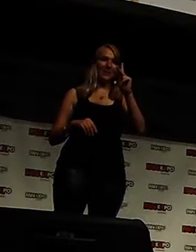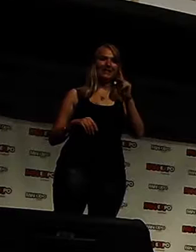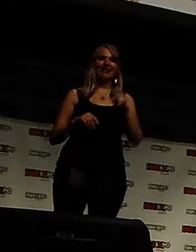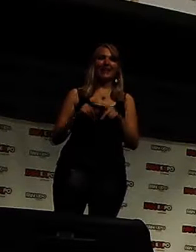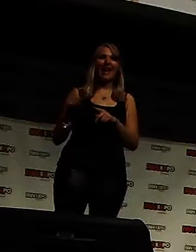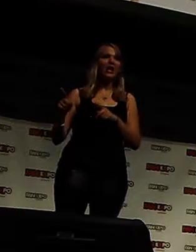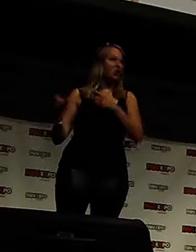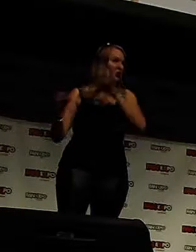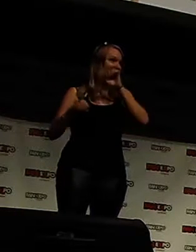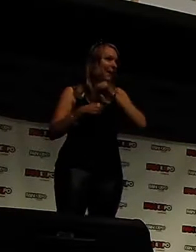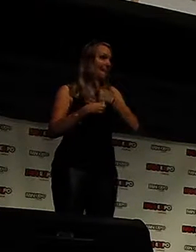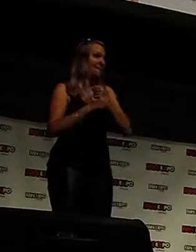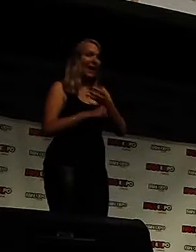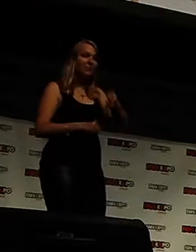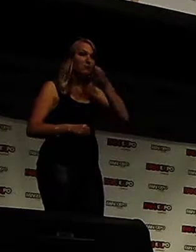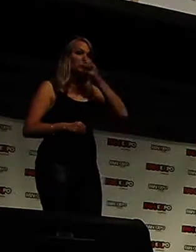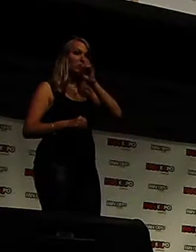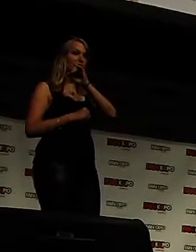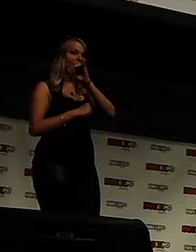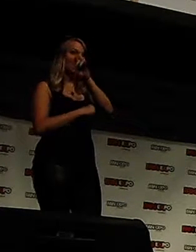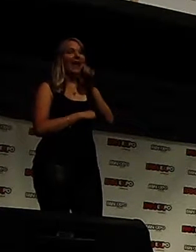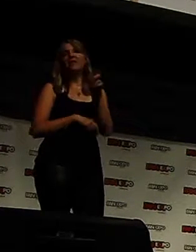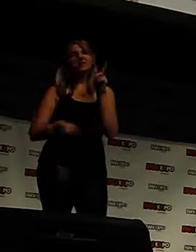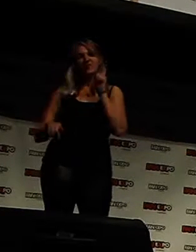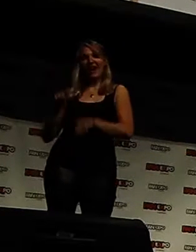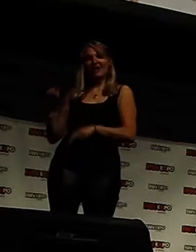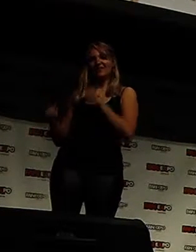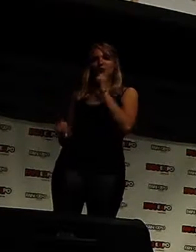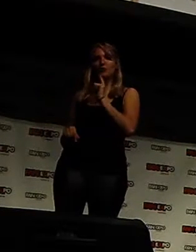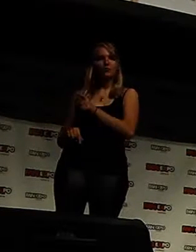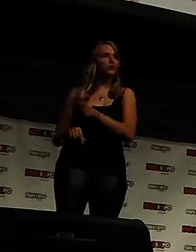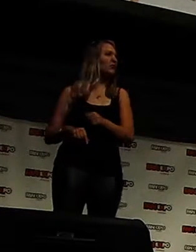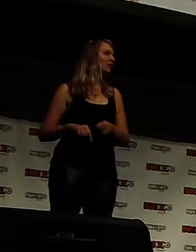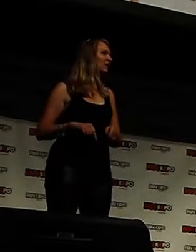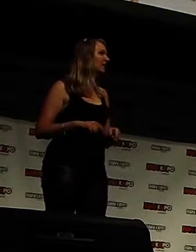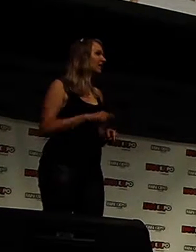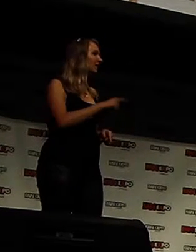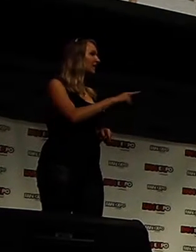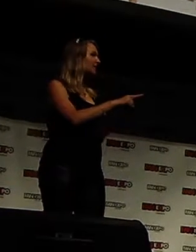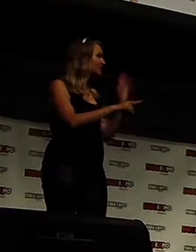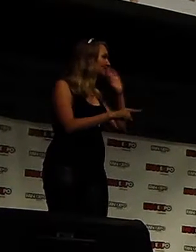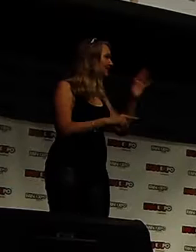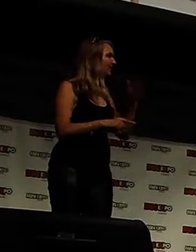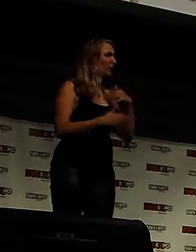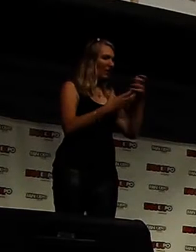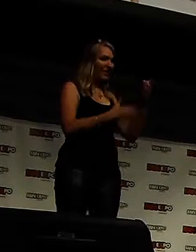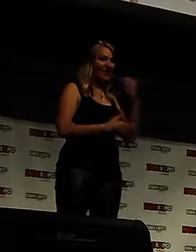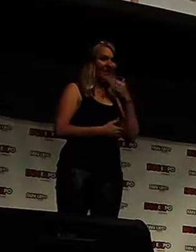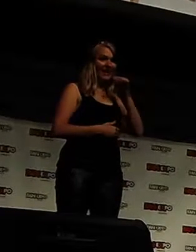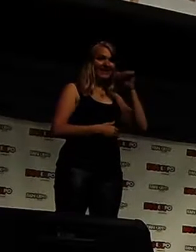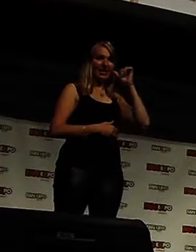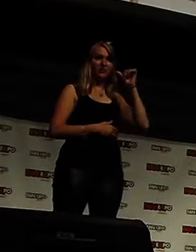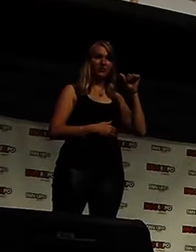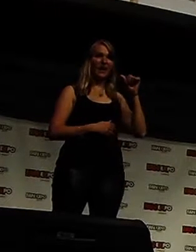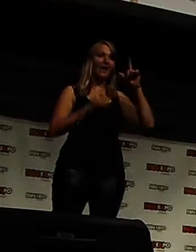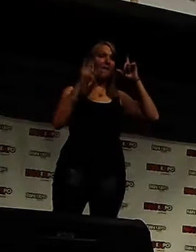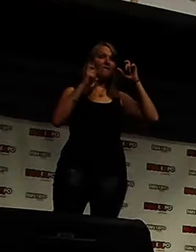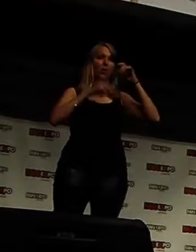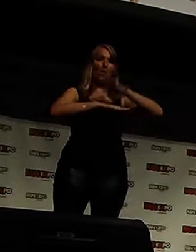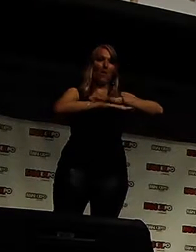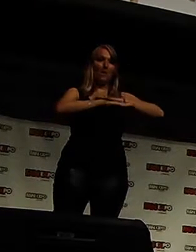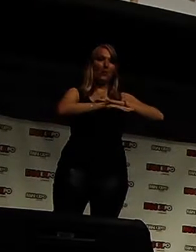I wanted to thank you at the photo booth yesterday. You made my wife's day when